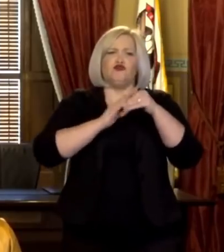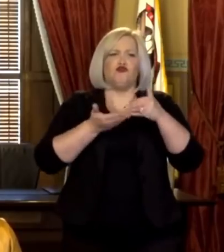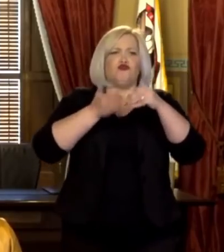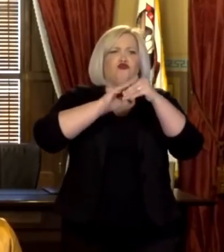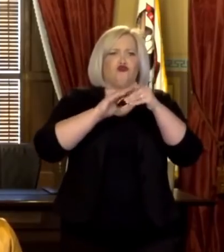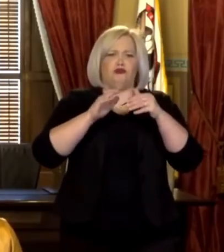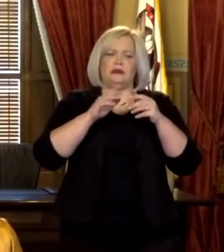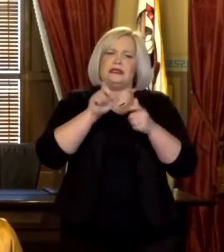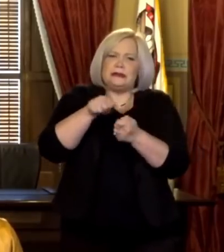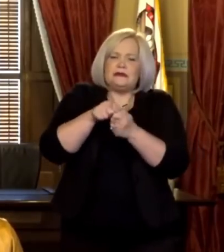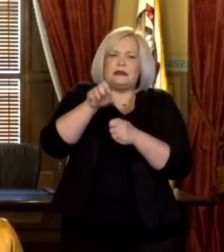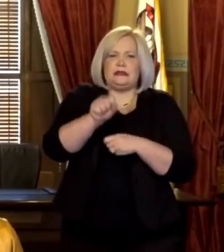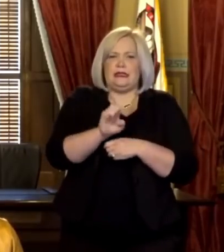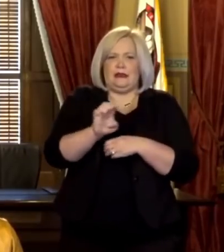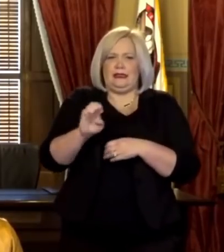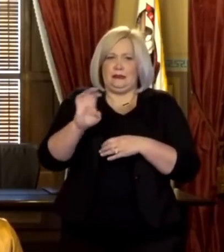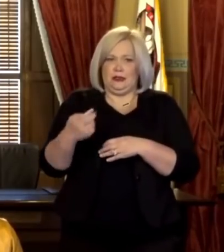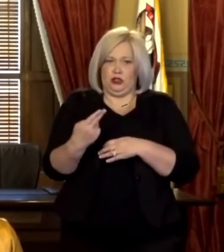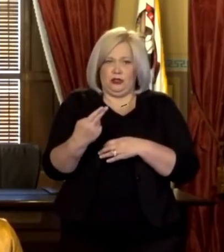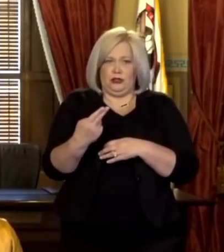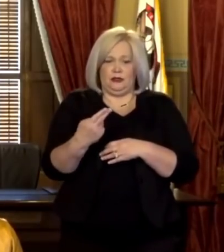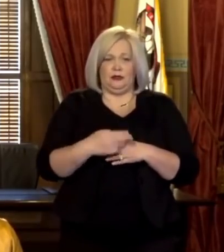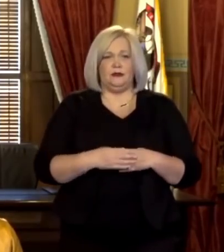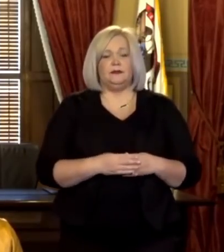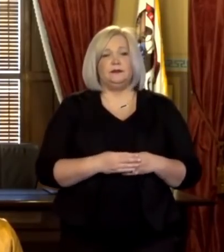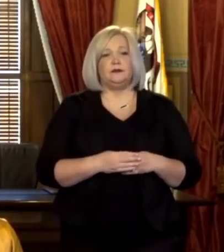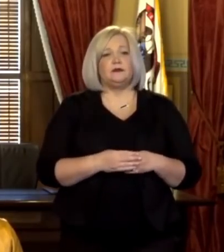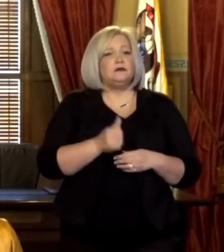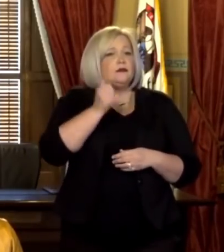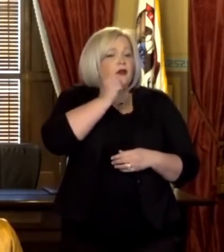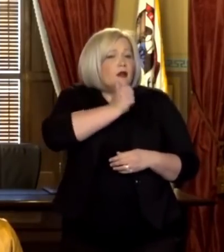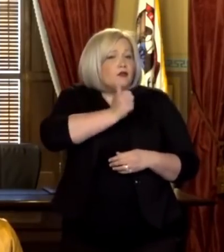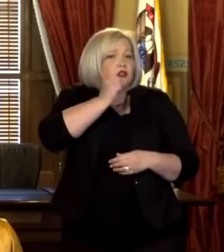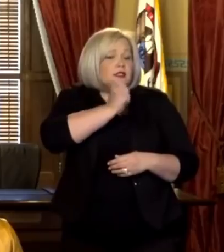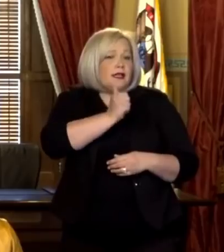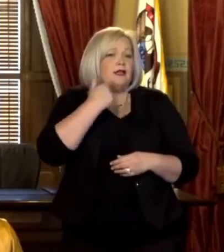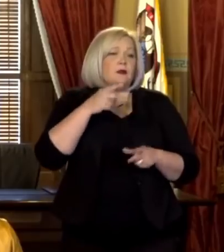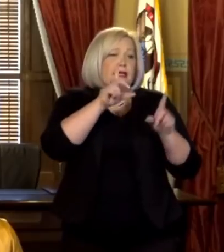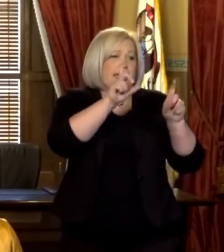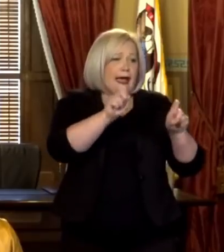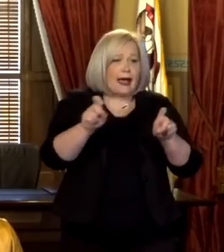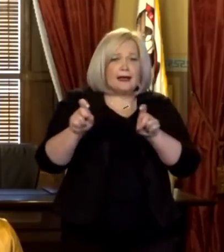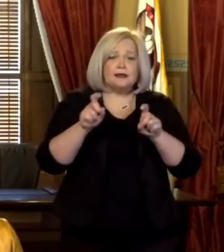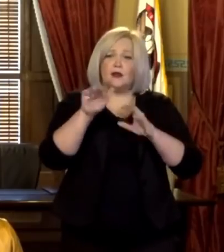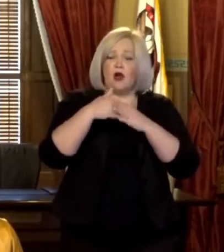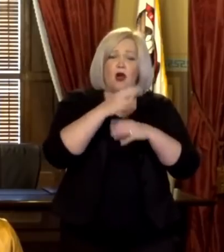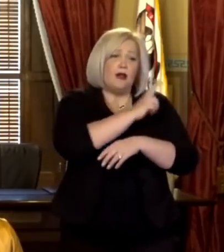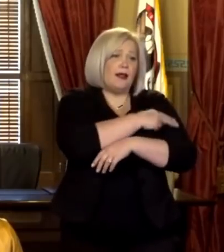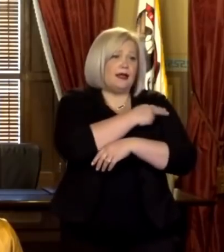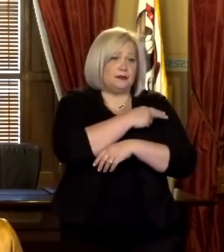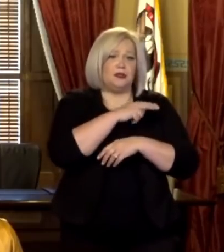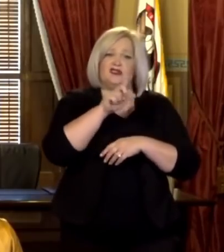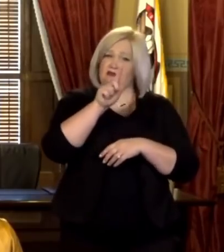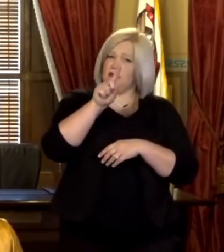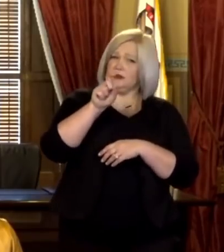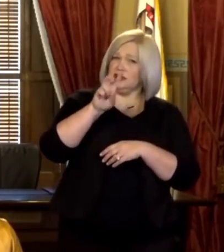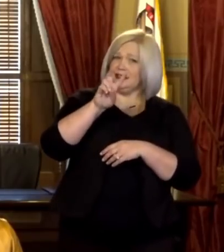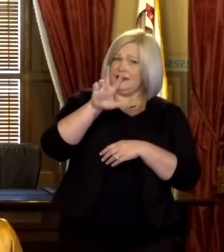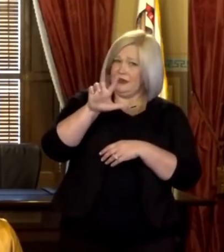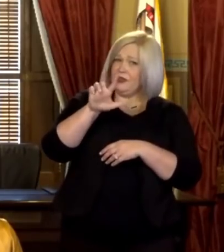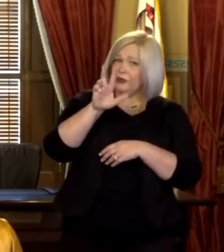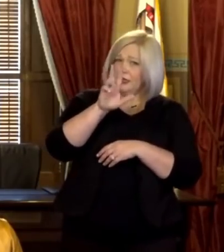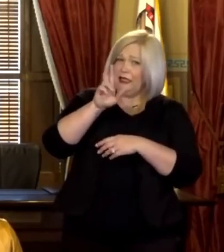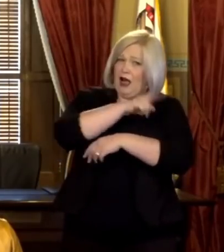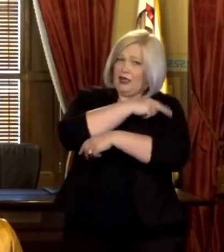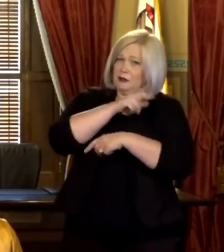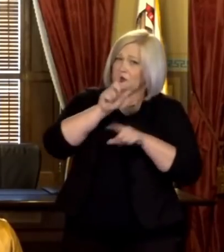ask all 173 acute care hospitals to share data with us on the patients they are taking care of who have